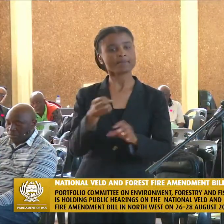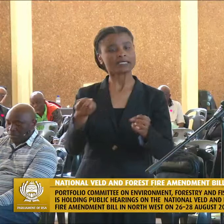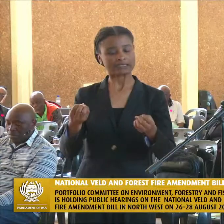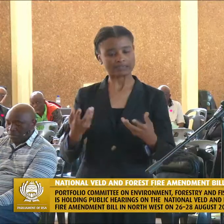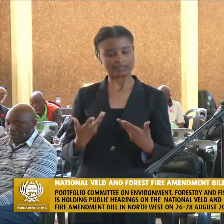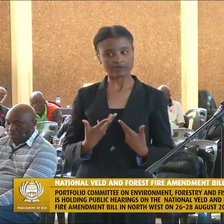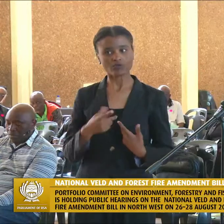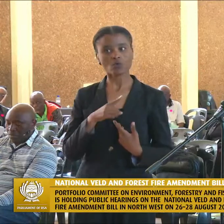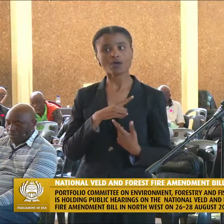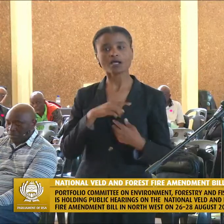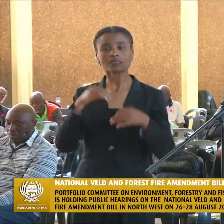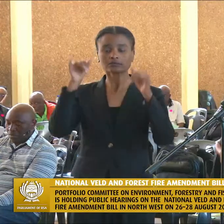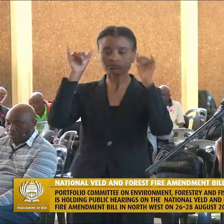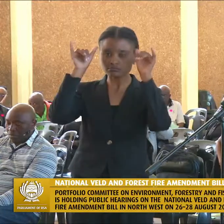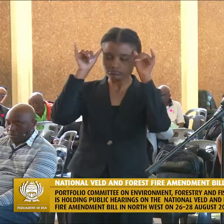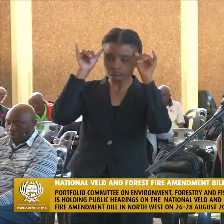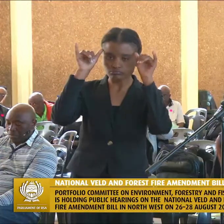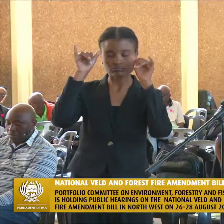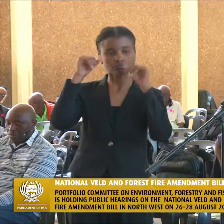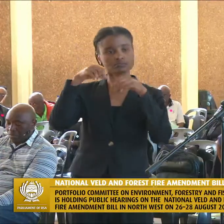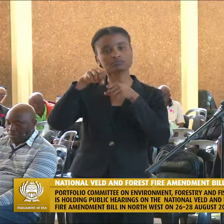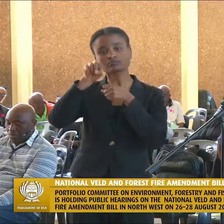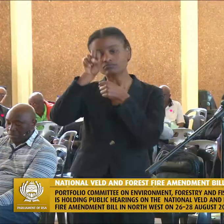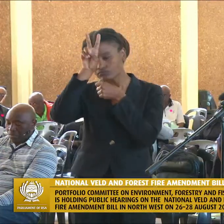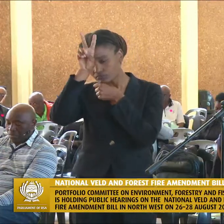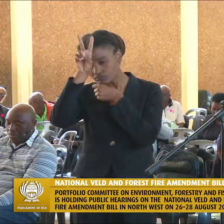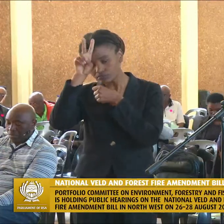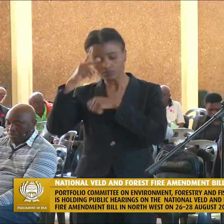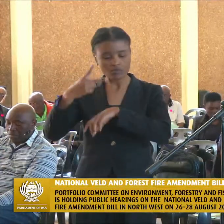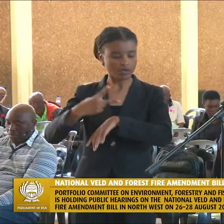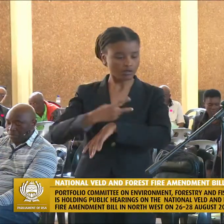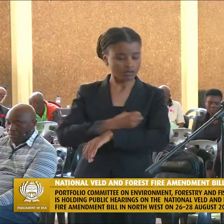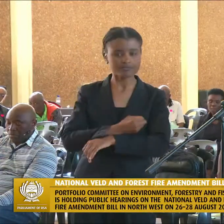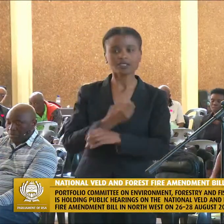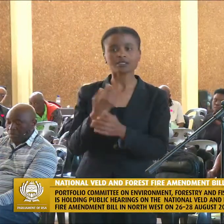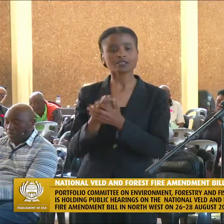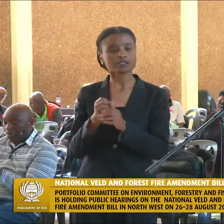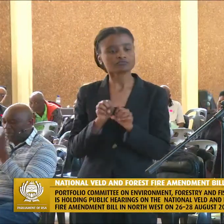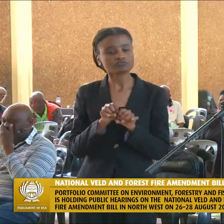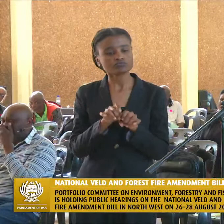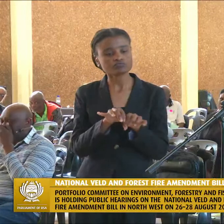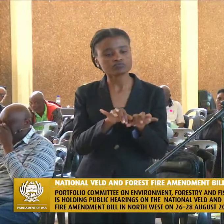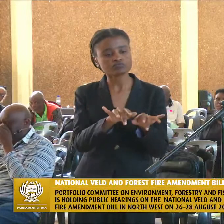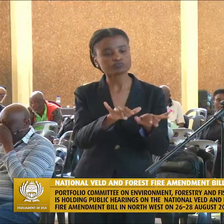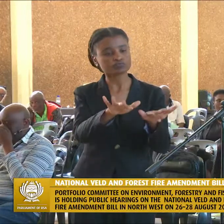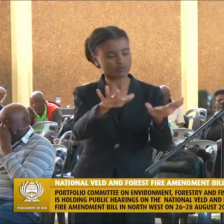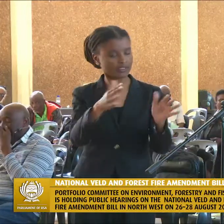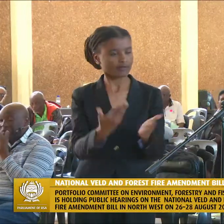we are requesting the place or the land so that we can take our livestock